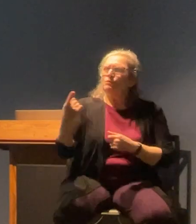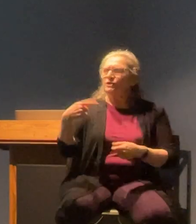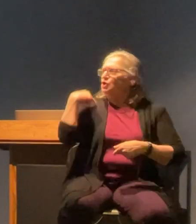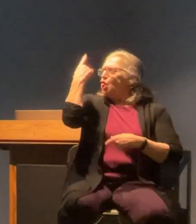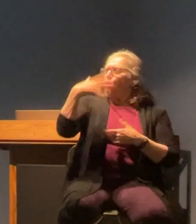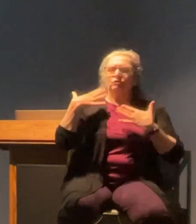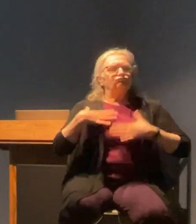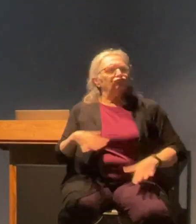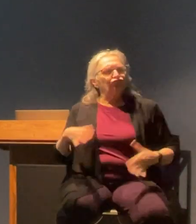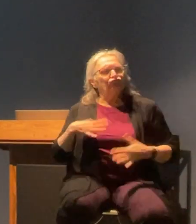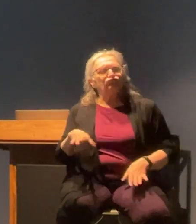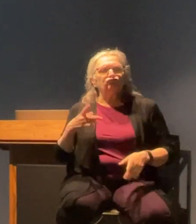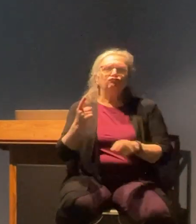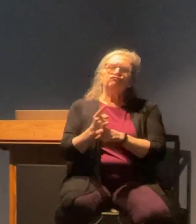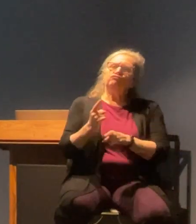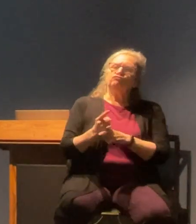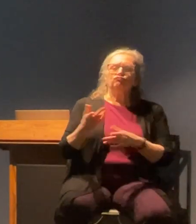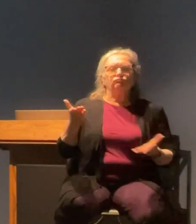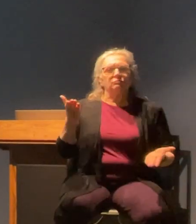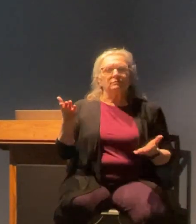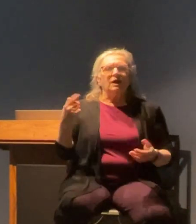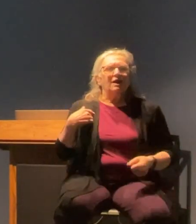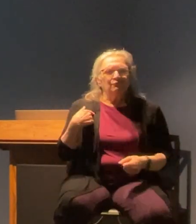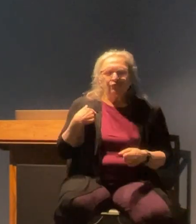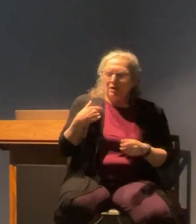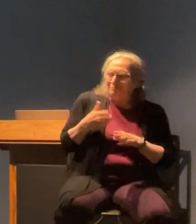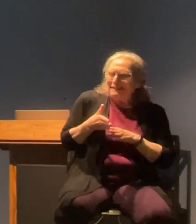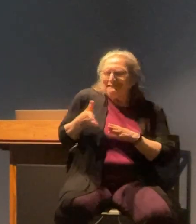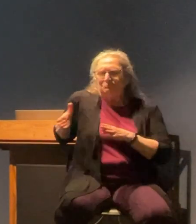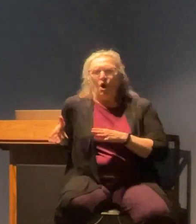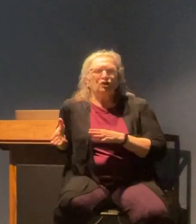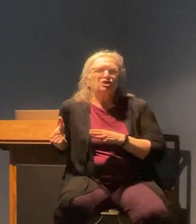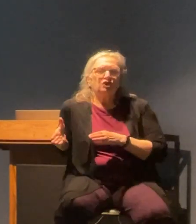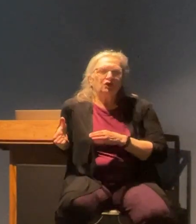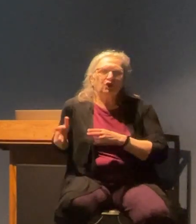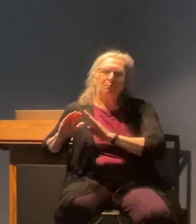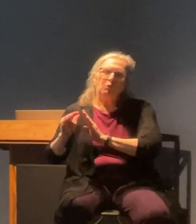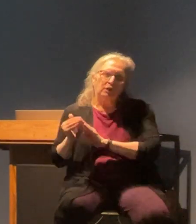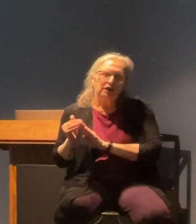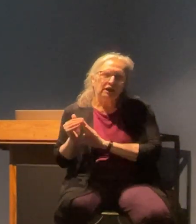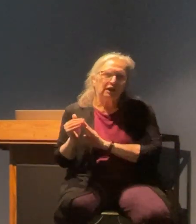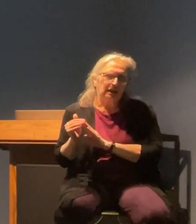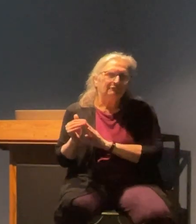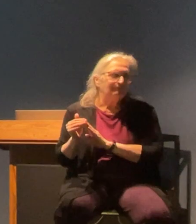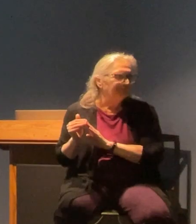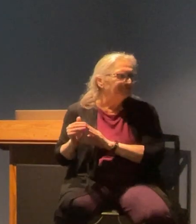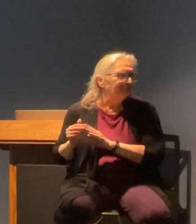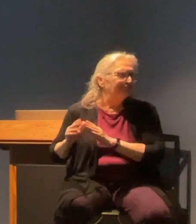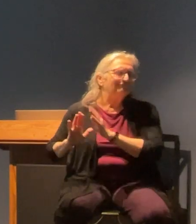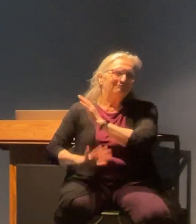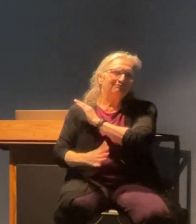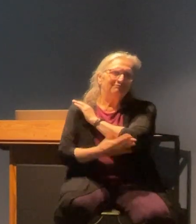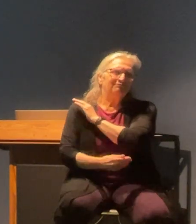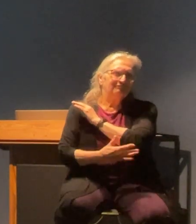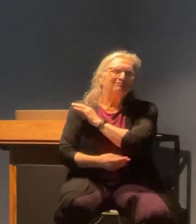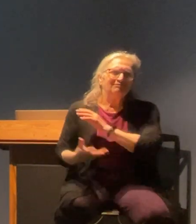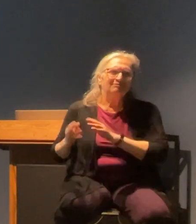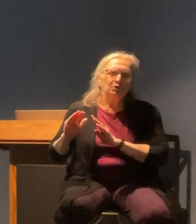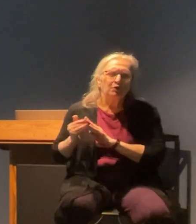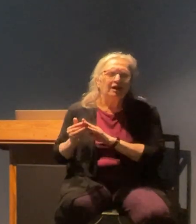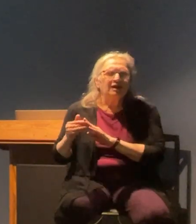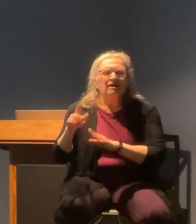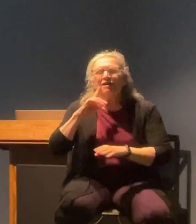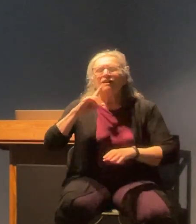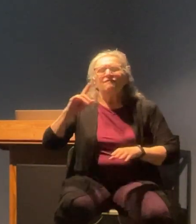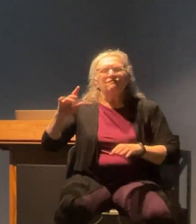look a certain way. Coming from marginal communities, as you learn, what we'll talk about later is fashion is something that we hold